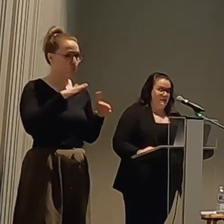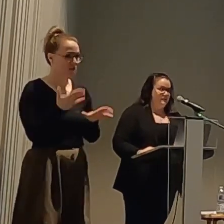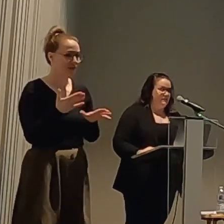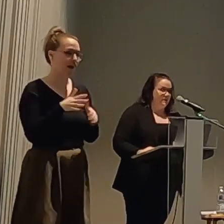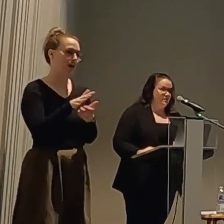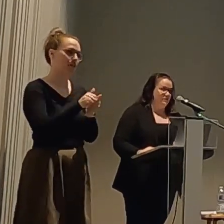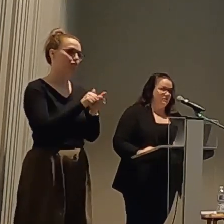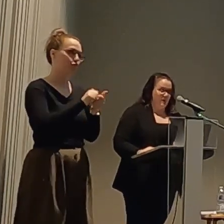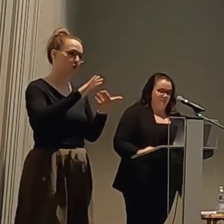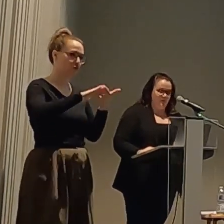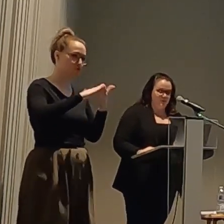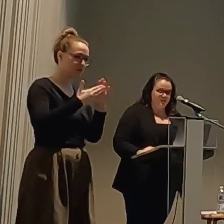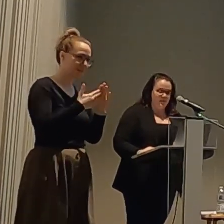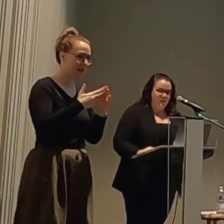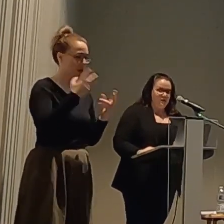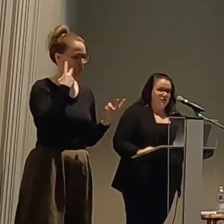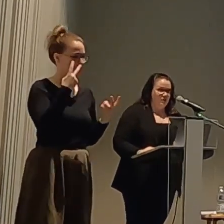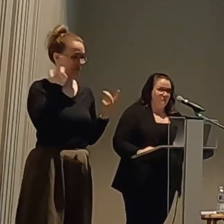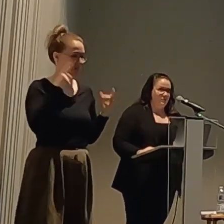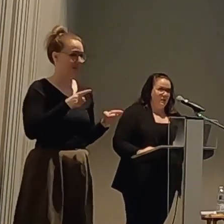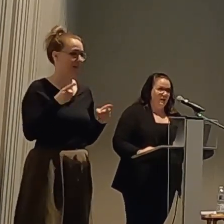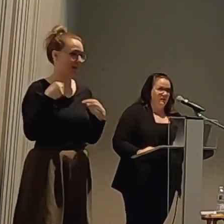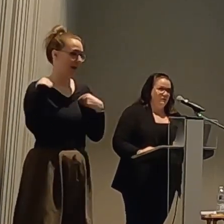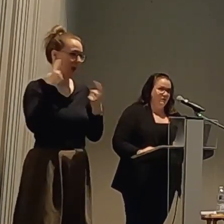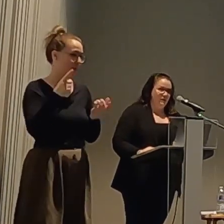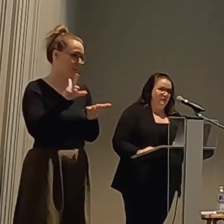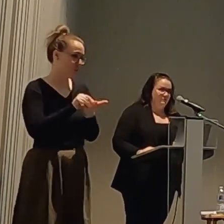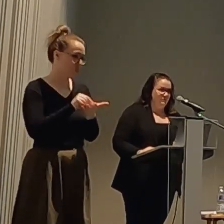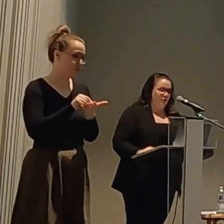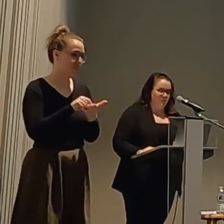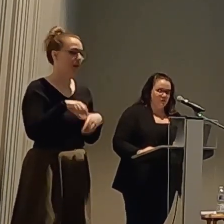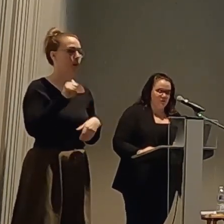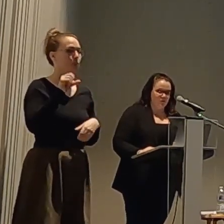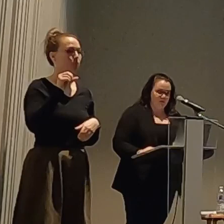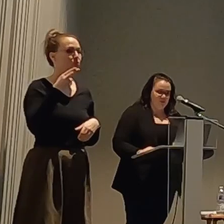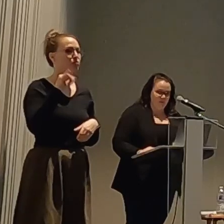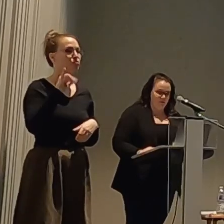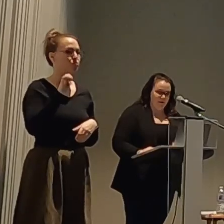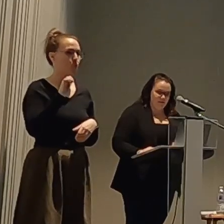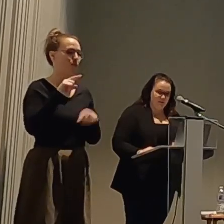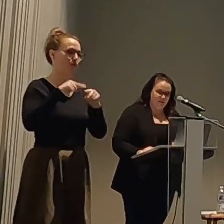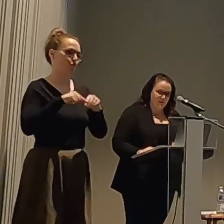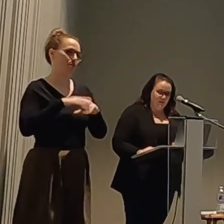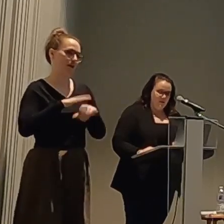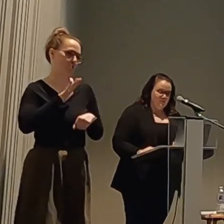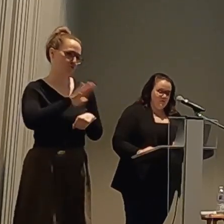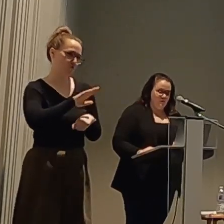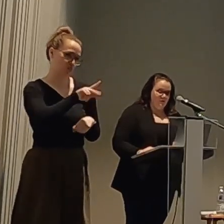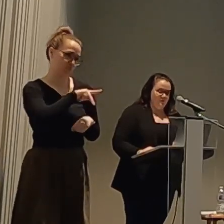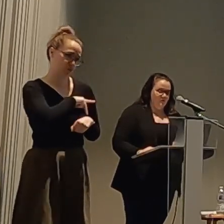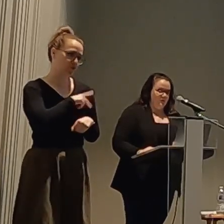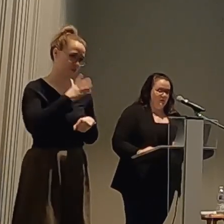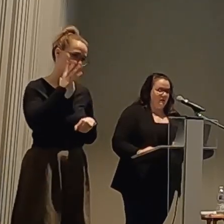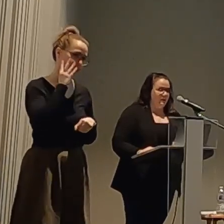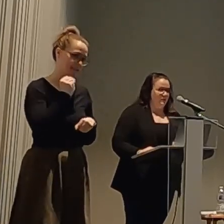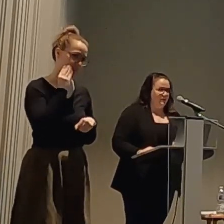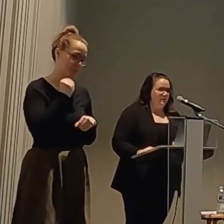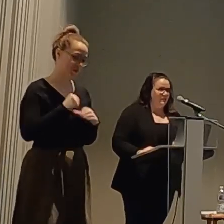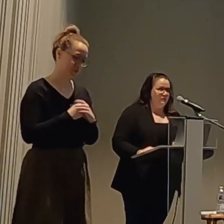town that he had seen in newspapers, she relied on her personal experience. So